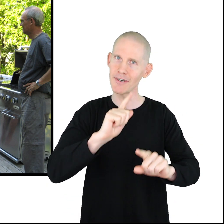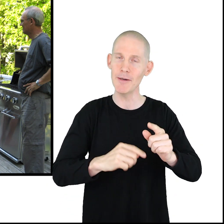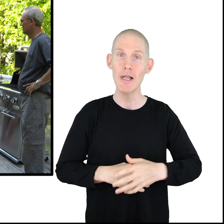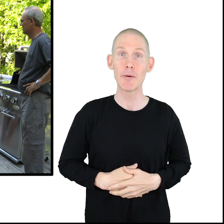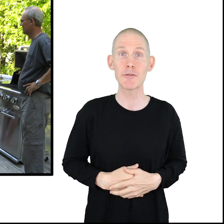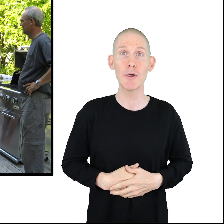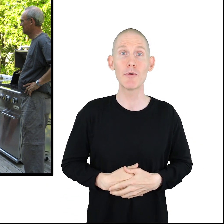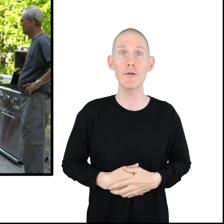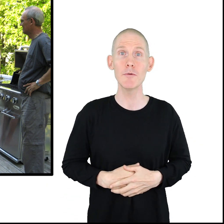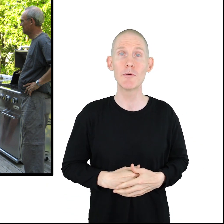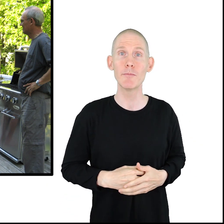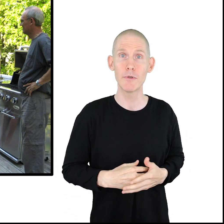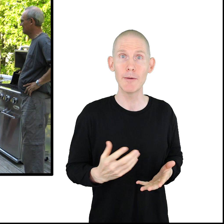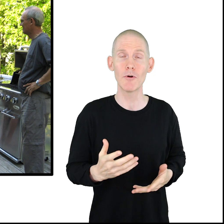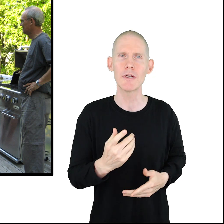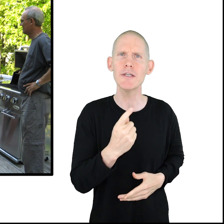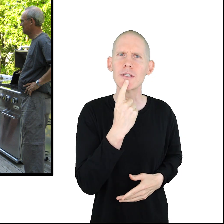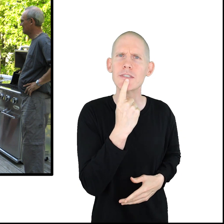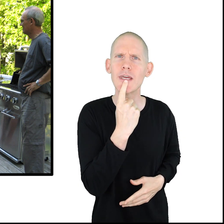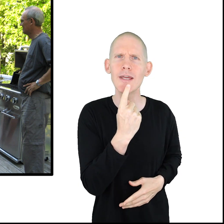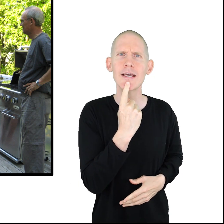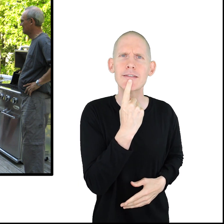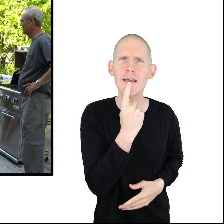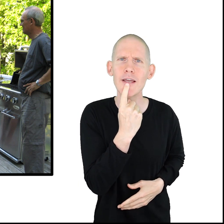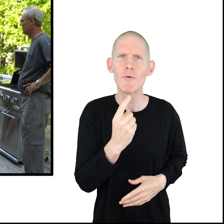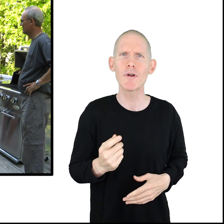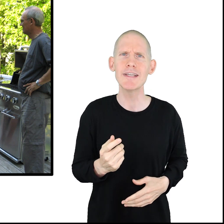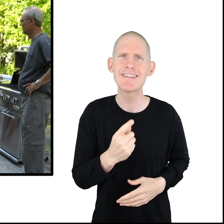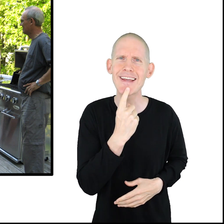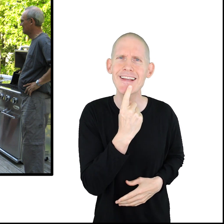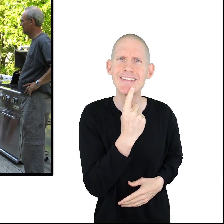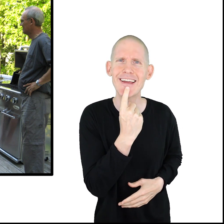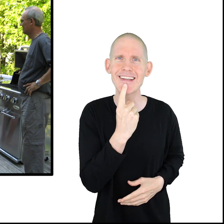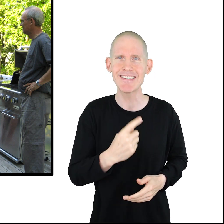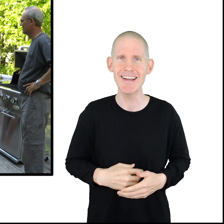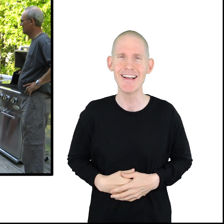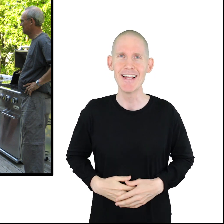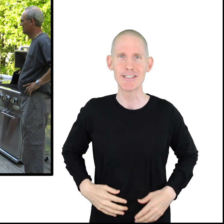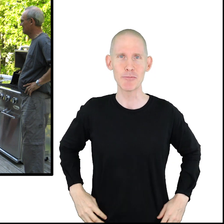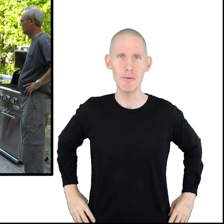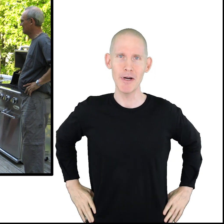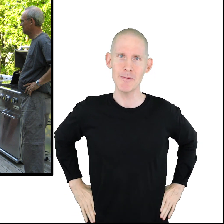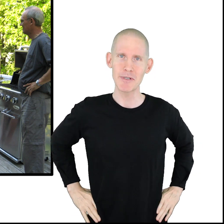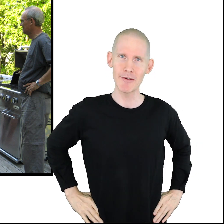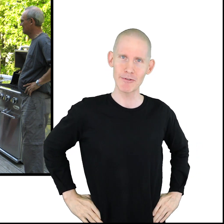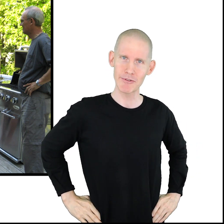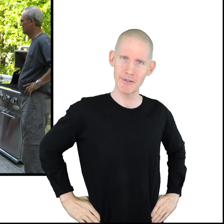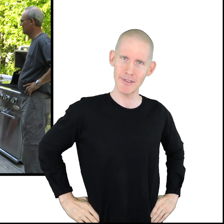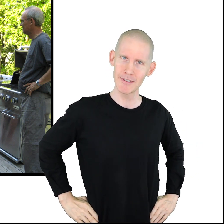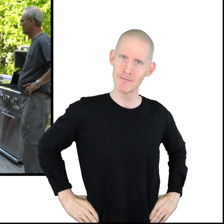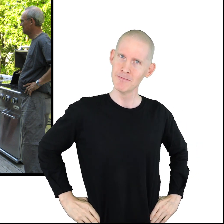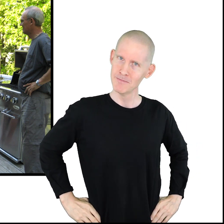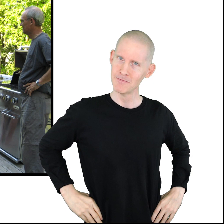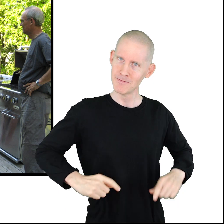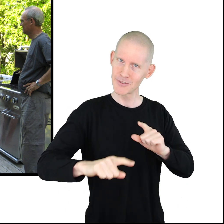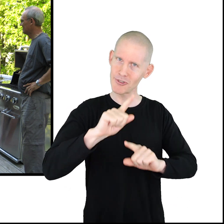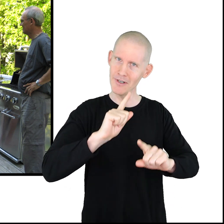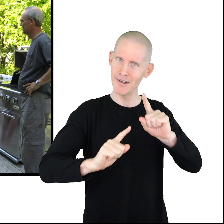sign. Because my brother would keep going like this, say, say, what are they saying? Say, say. So my mom would give us a look, sign